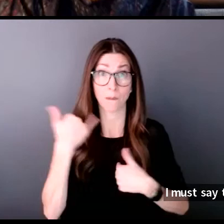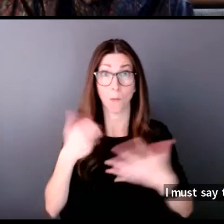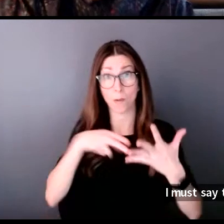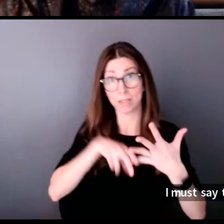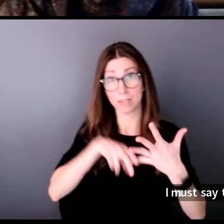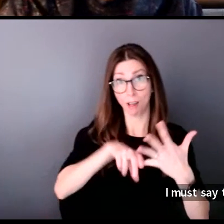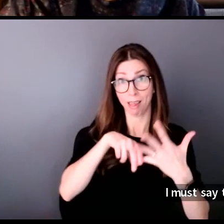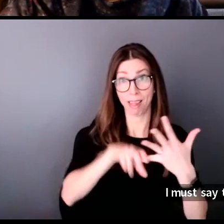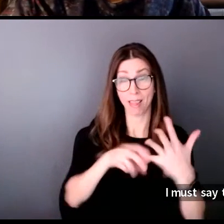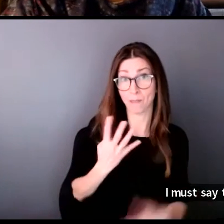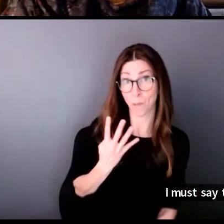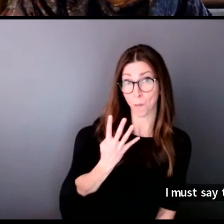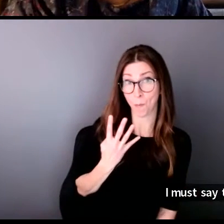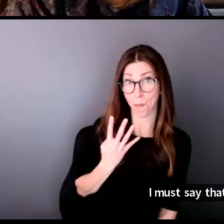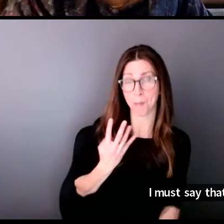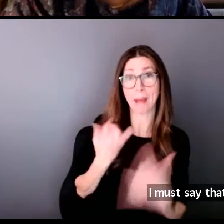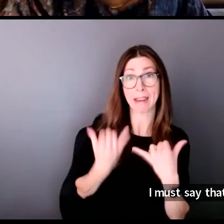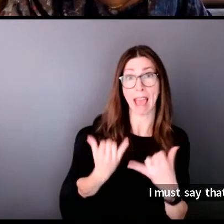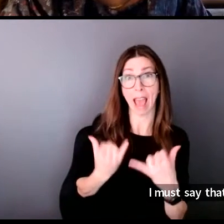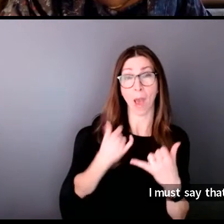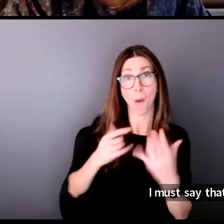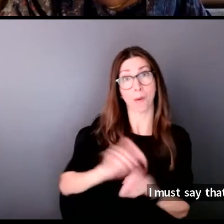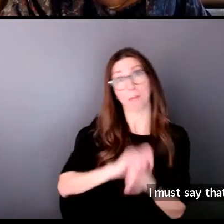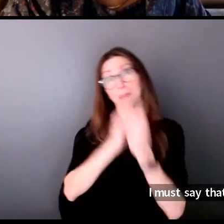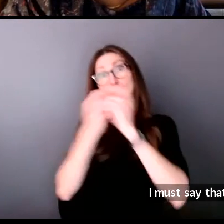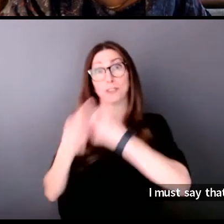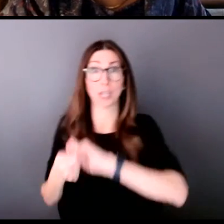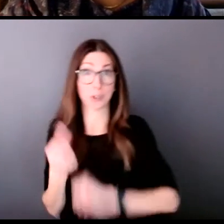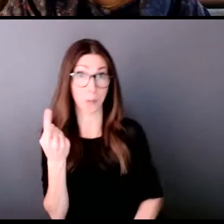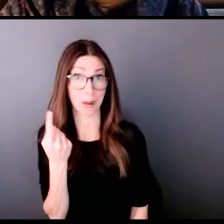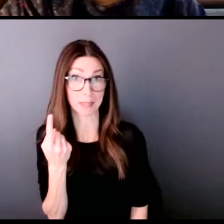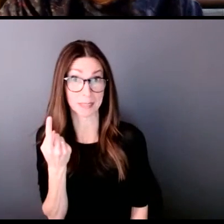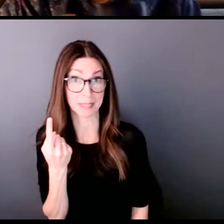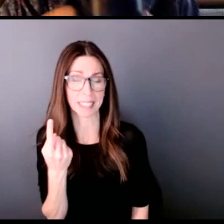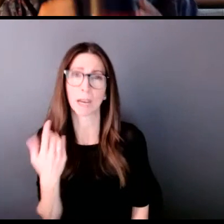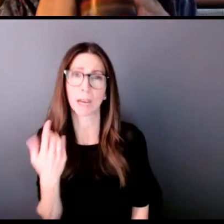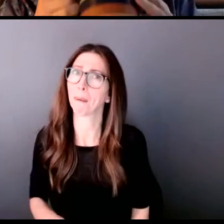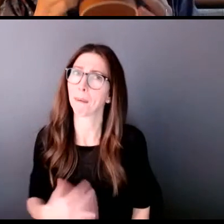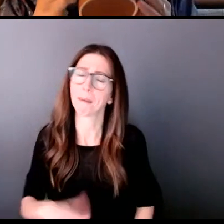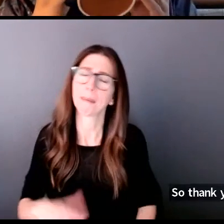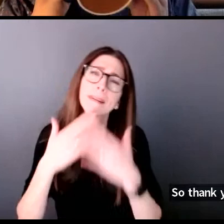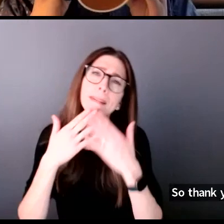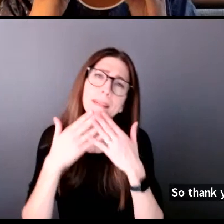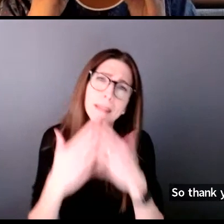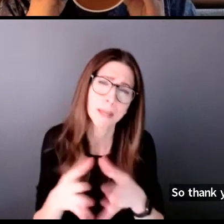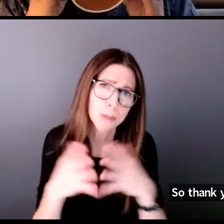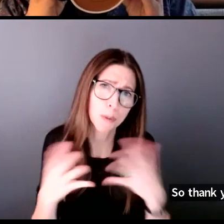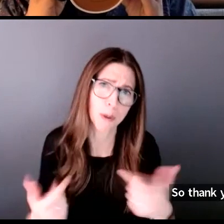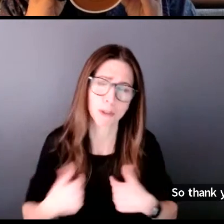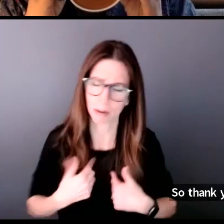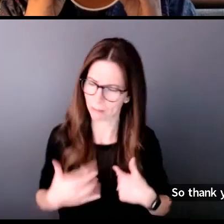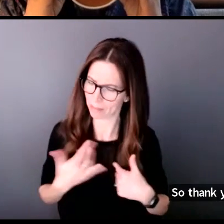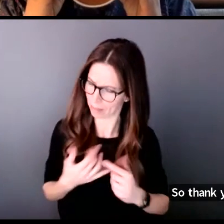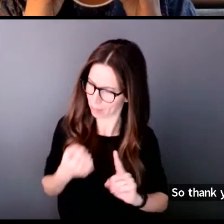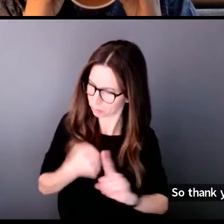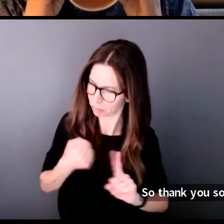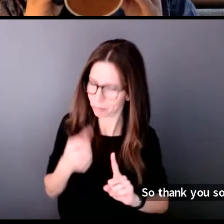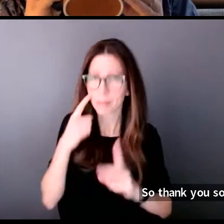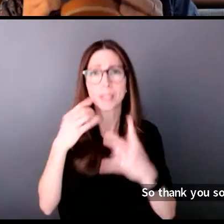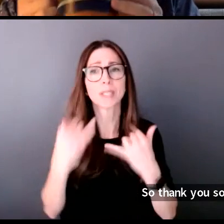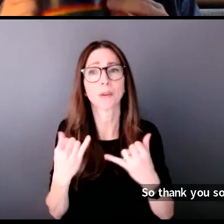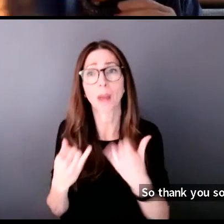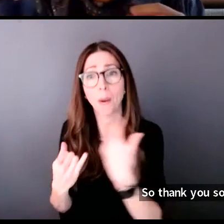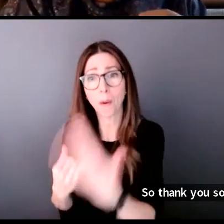1. So thank you so much for your talk. And I am joined now by Lindsay Brandt, who is